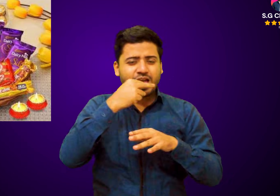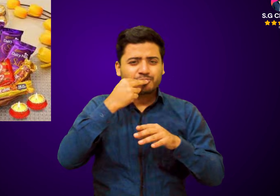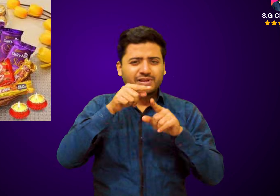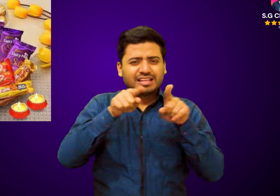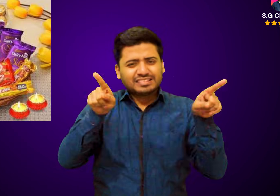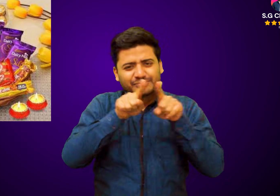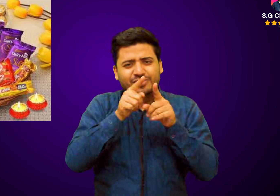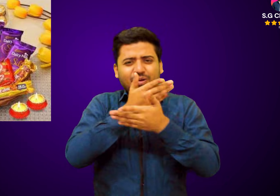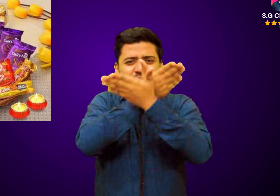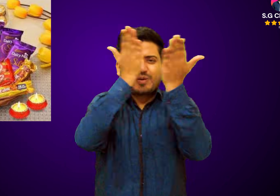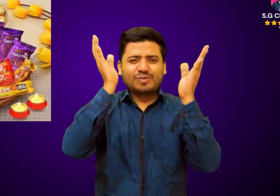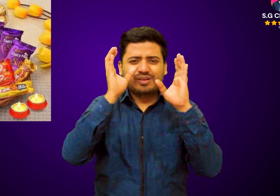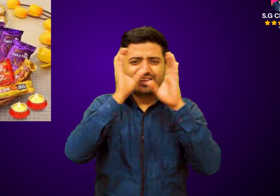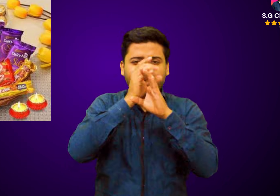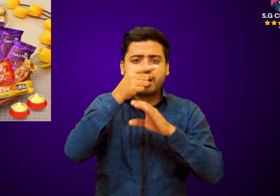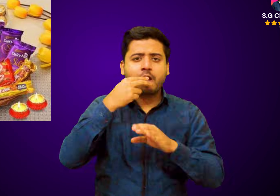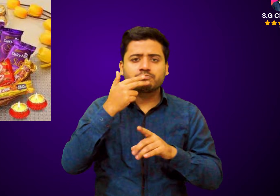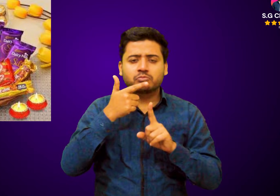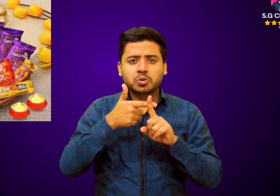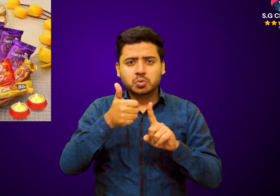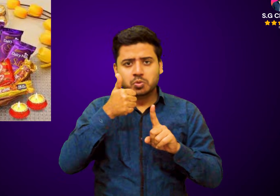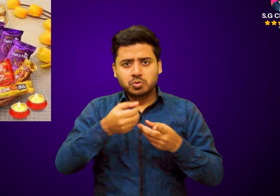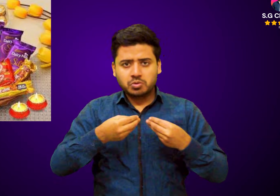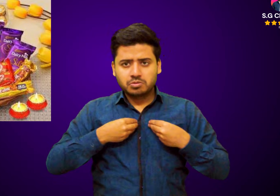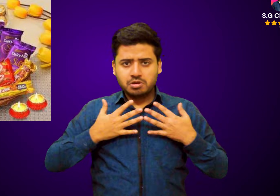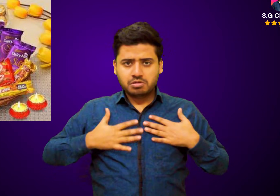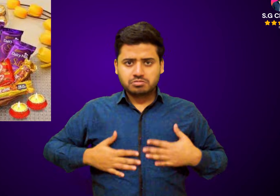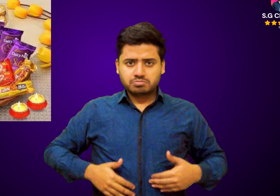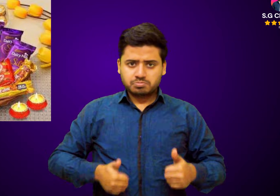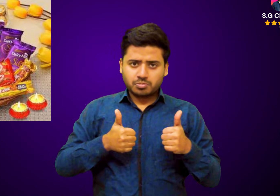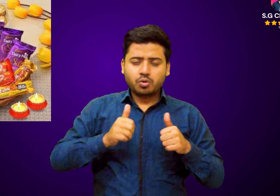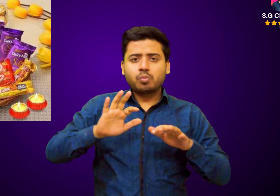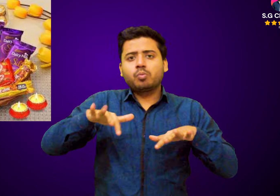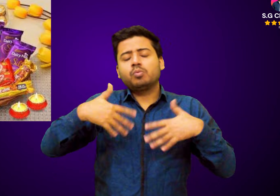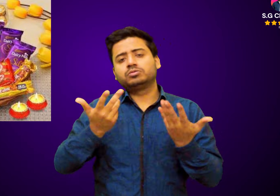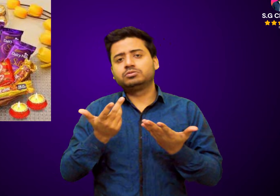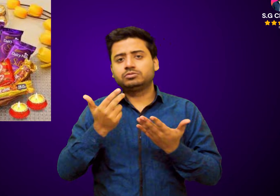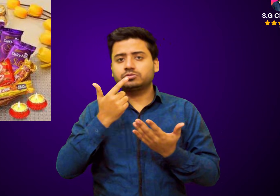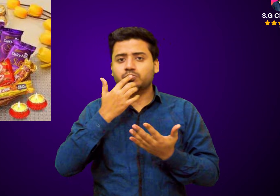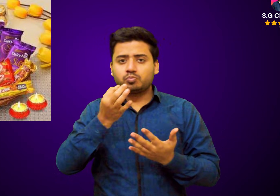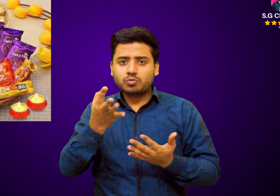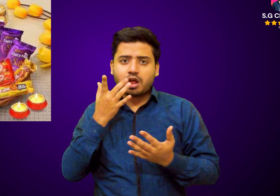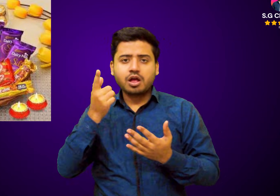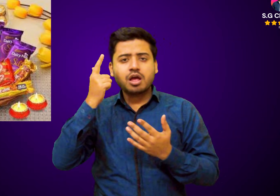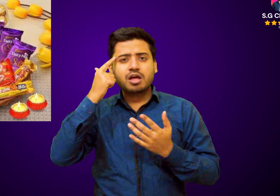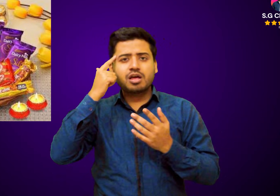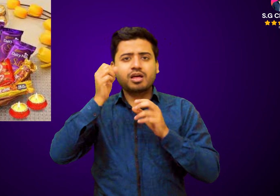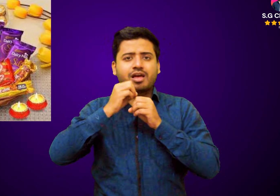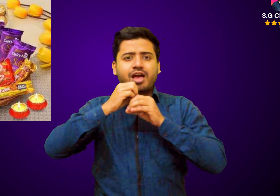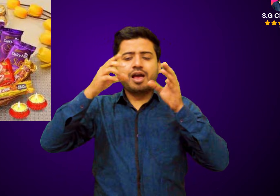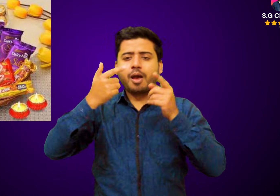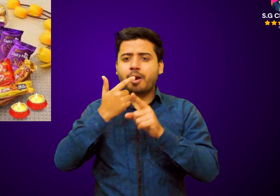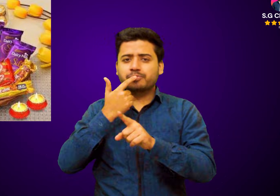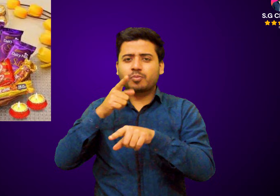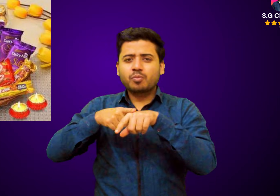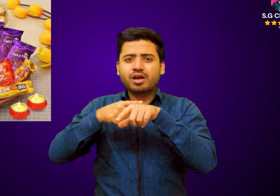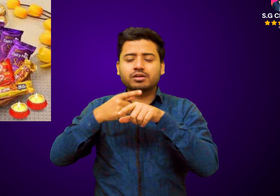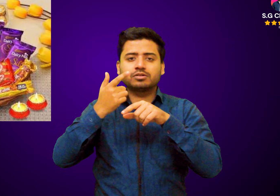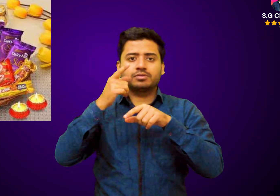standard bars typically show the following contrasts. Fats. The Indian version often includes vegetable fats, like palm oil or